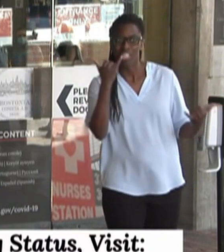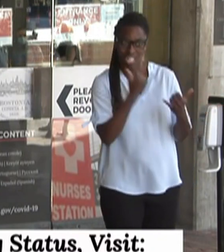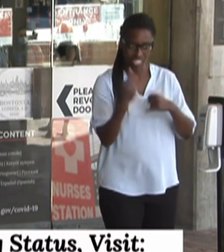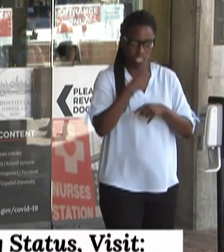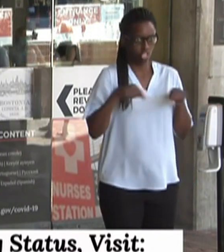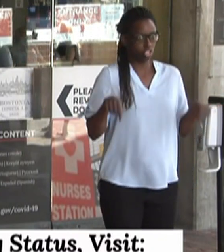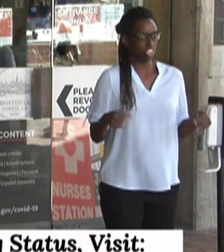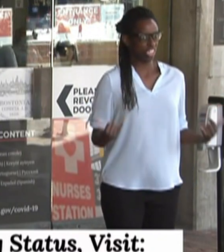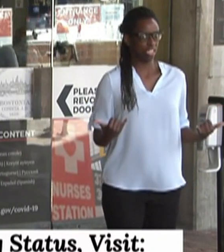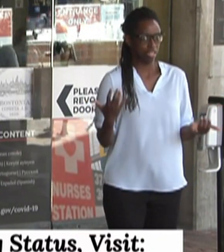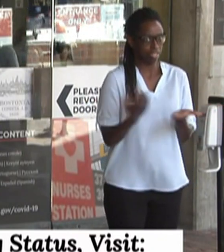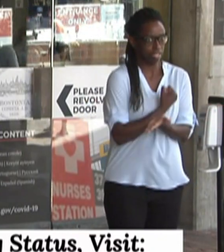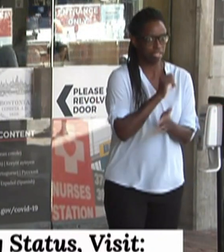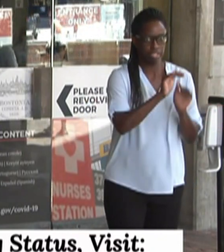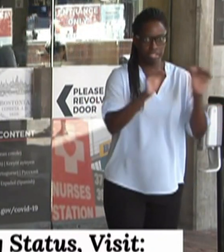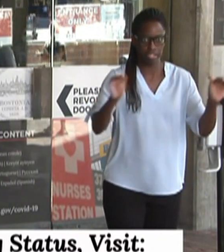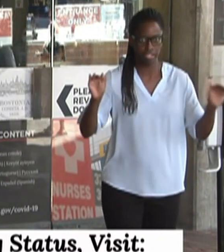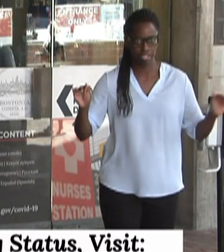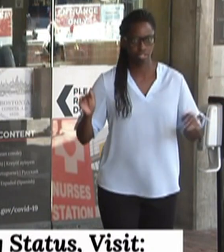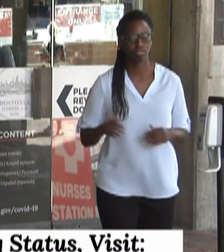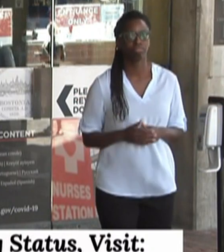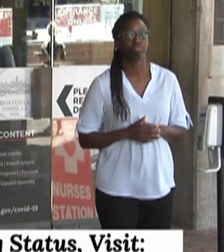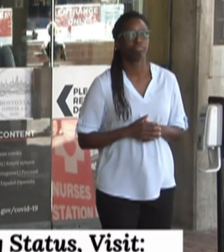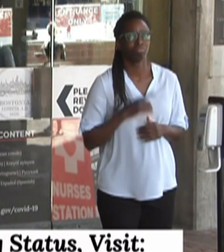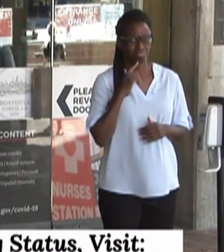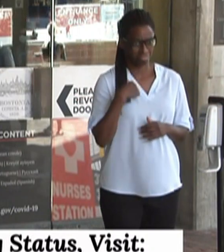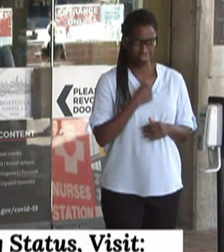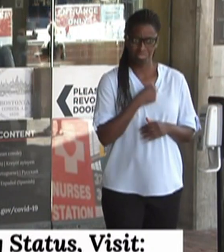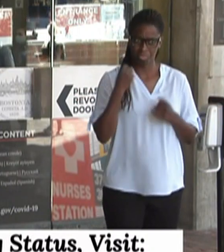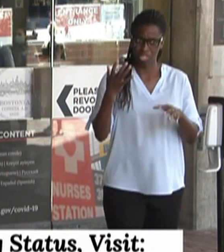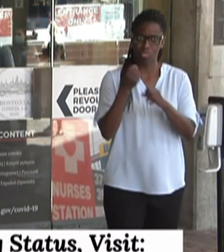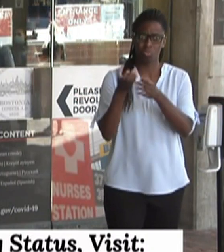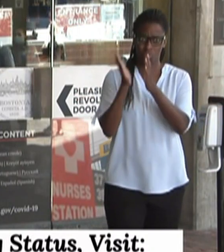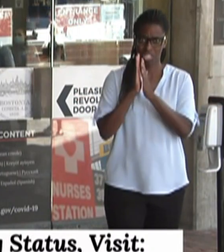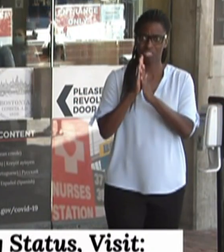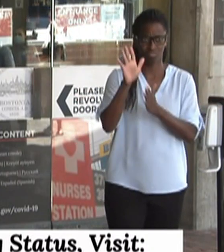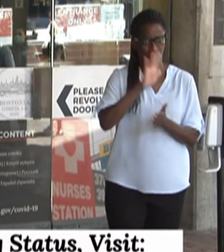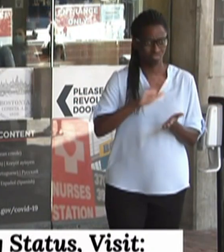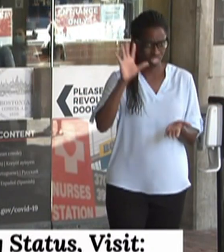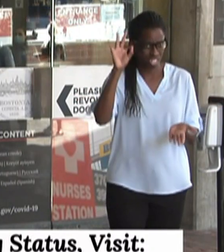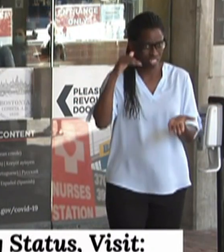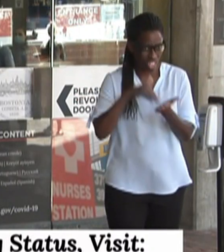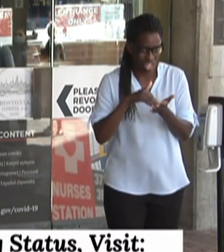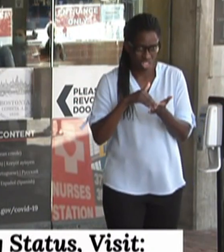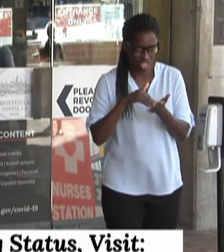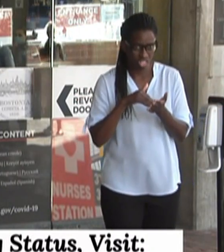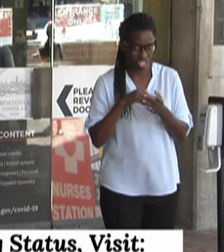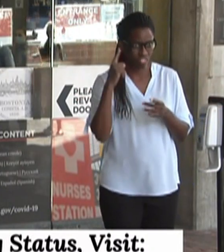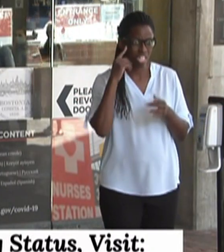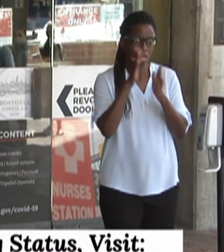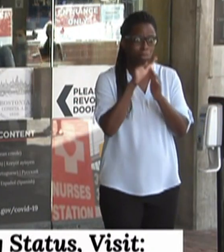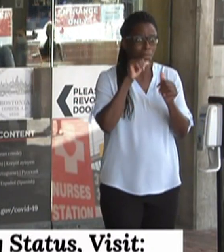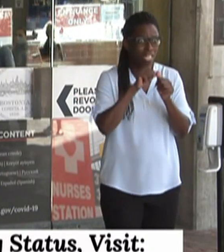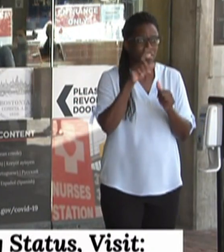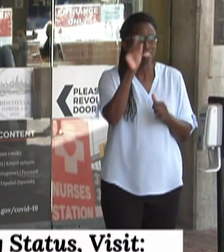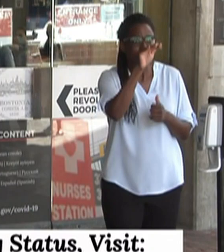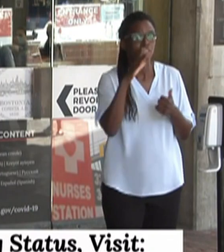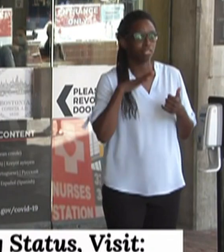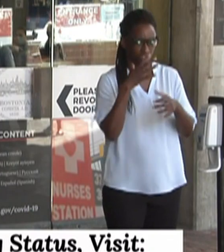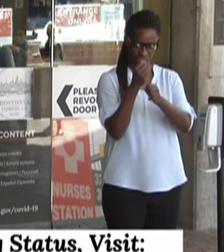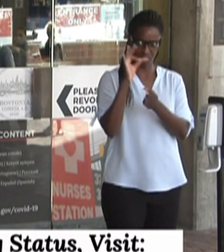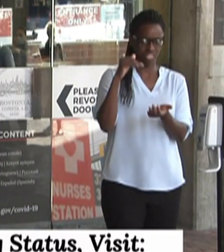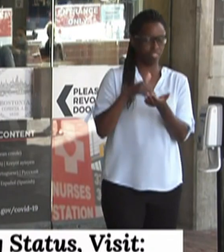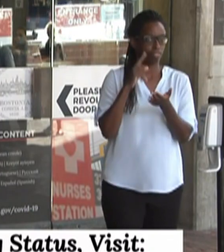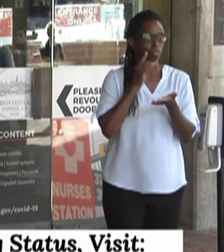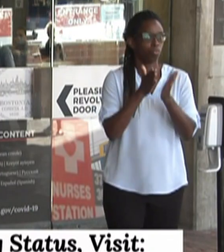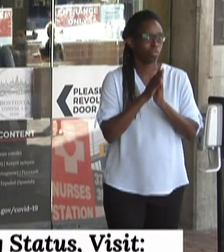90,000 requests and we're processing those requests as they arrive daily. These are for mail-in ballots,